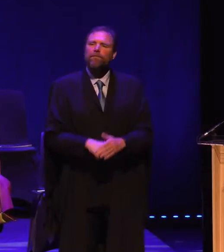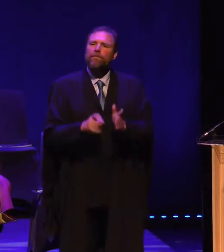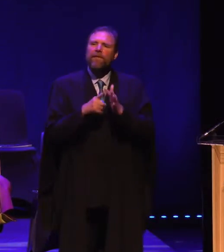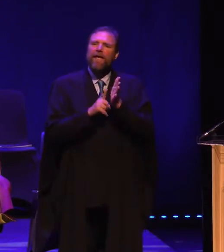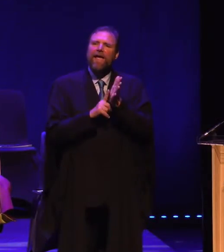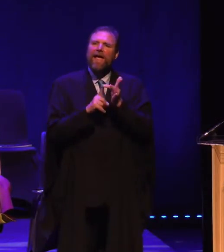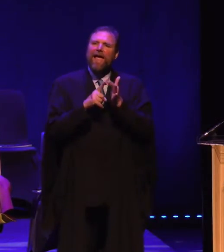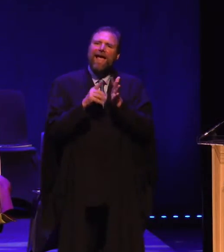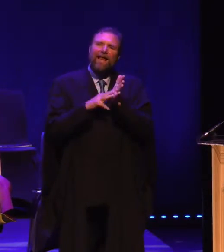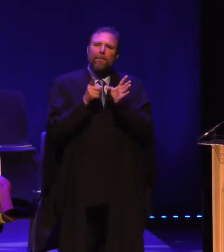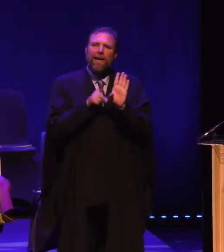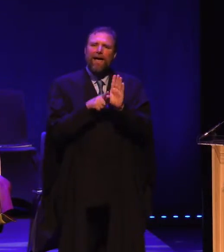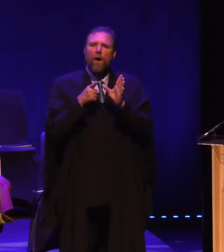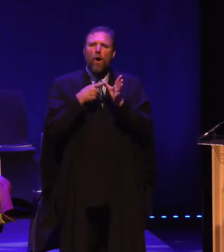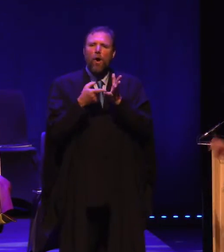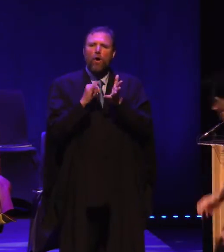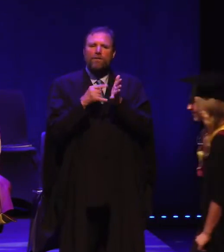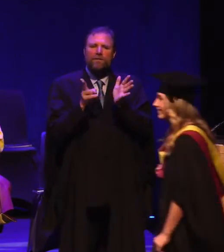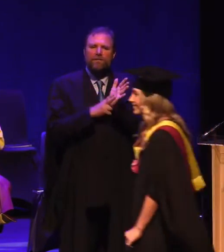Ellie Mae Austin.